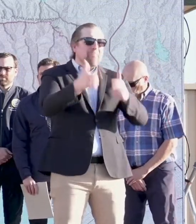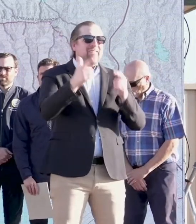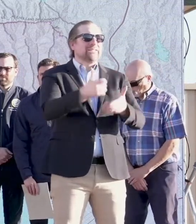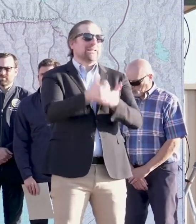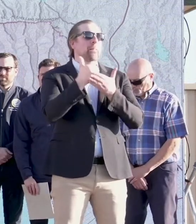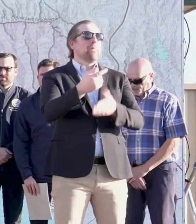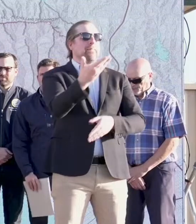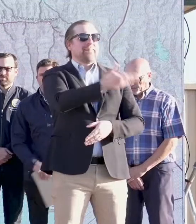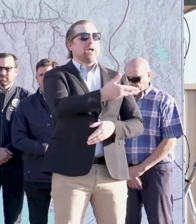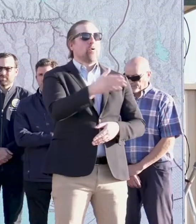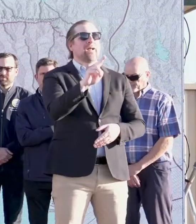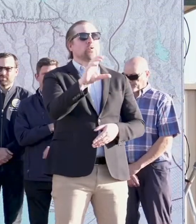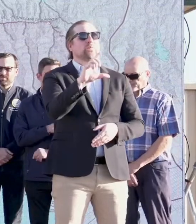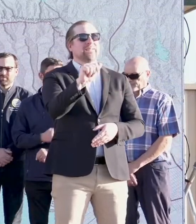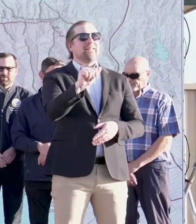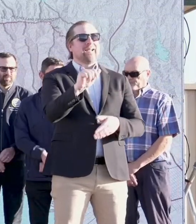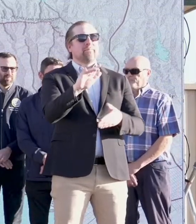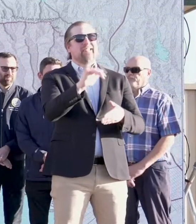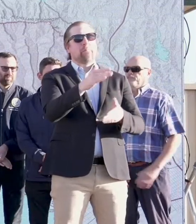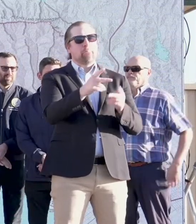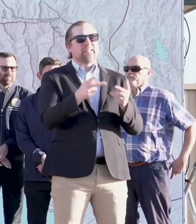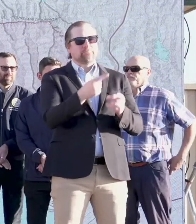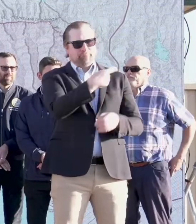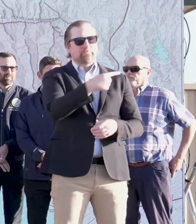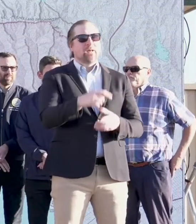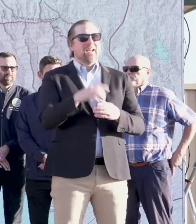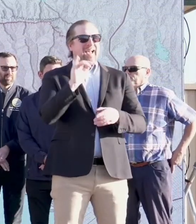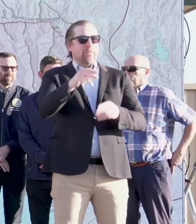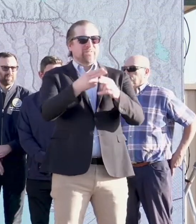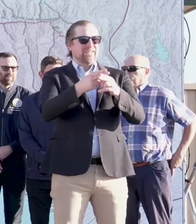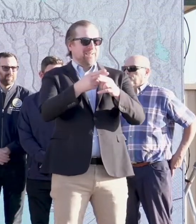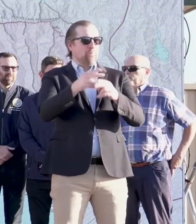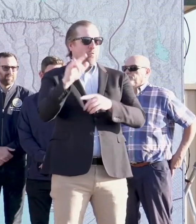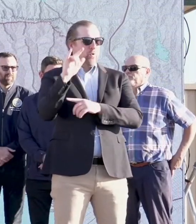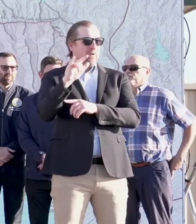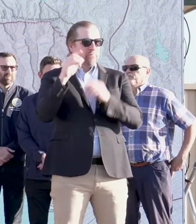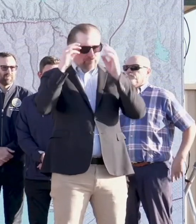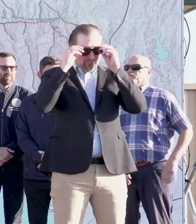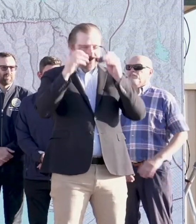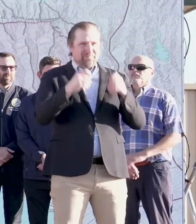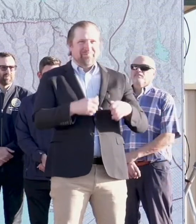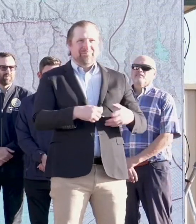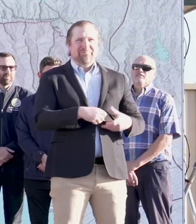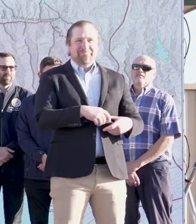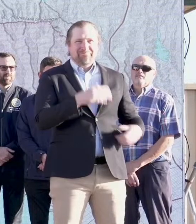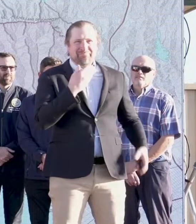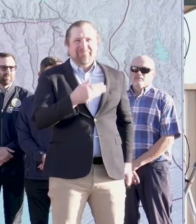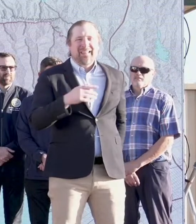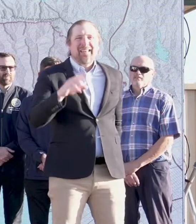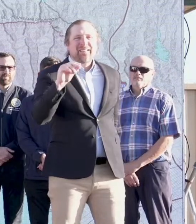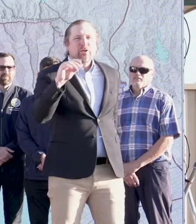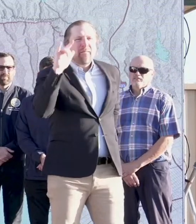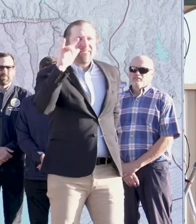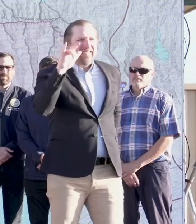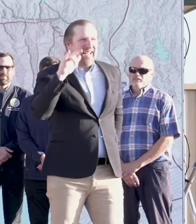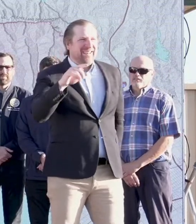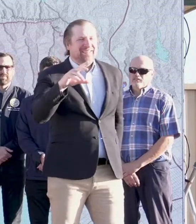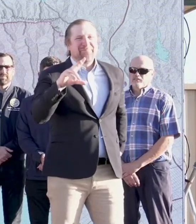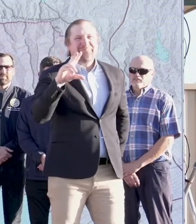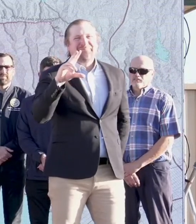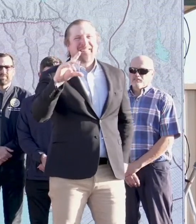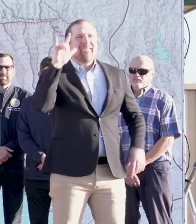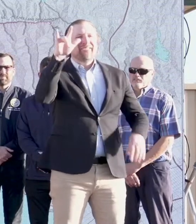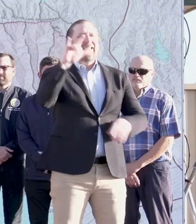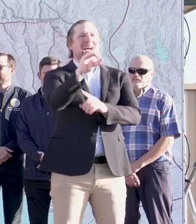assistance. Also, as a reminder, there is still a temporary flight restriction over the fire area. There are no drones allowed, including flights